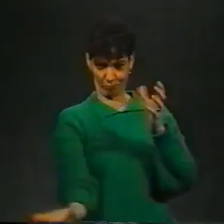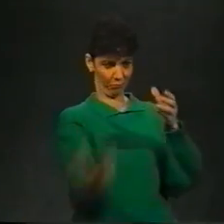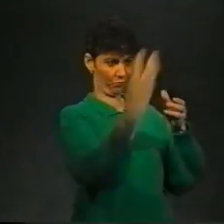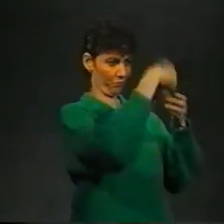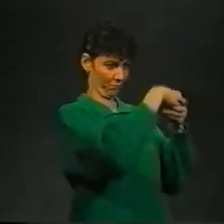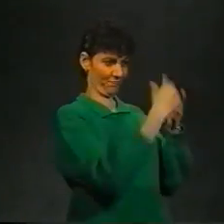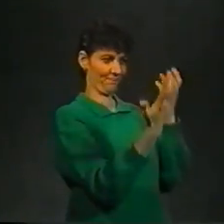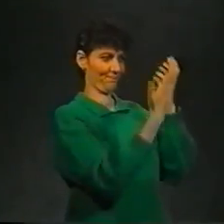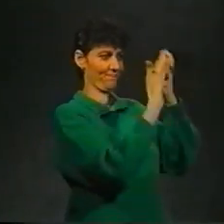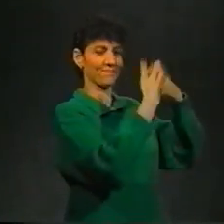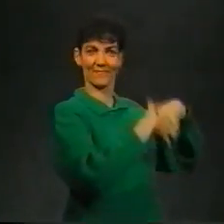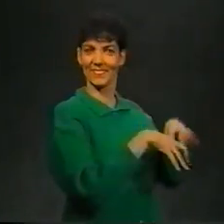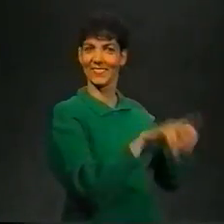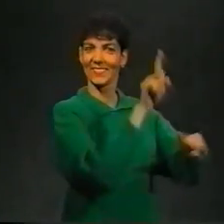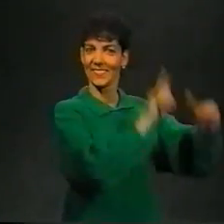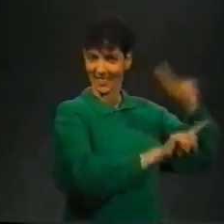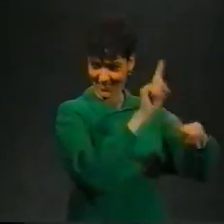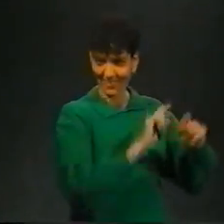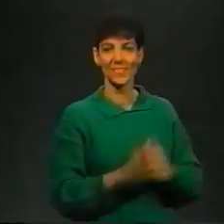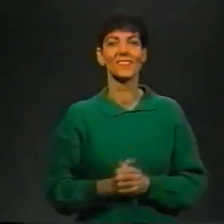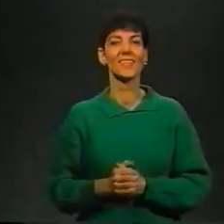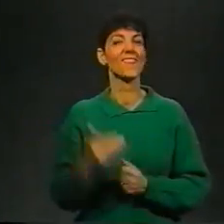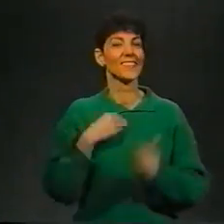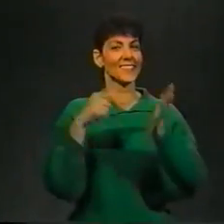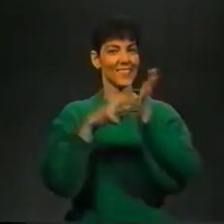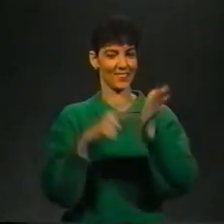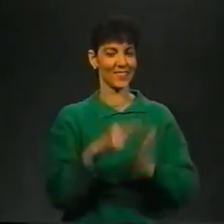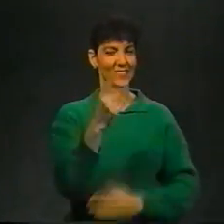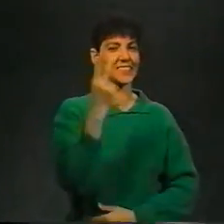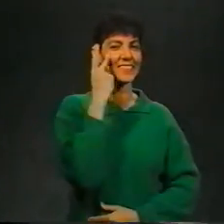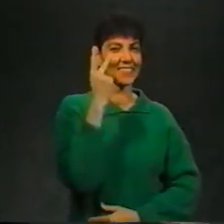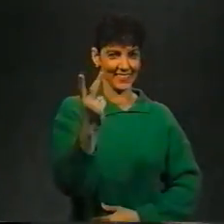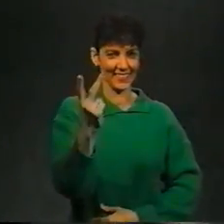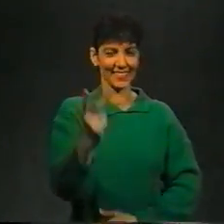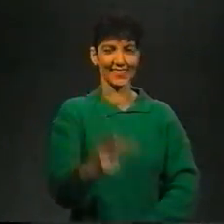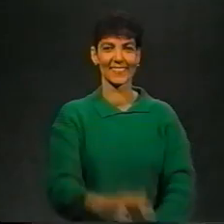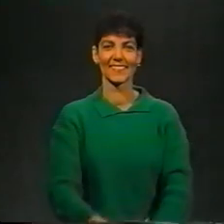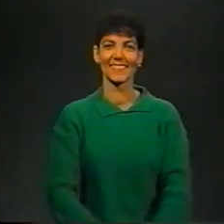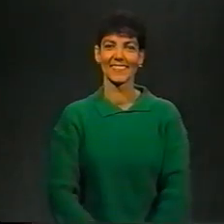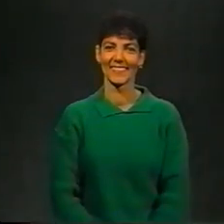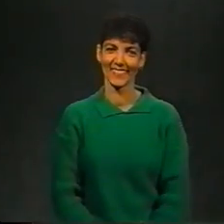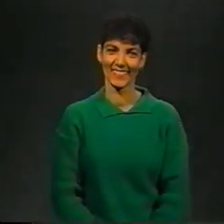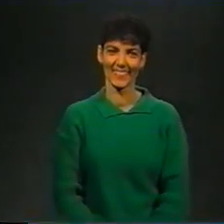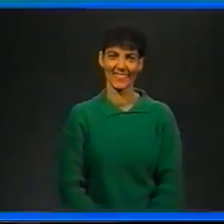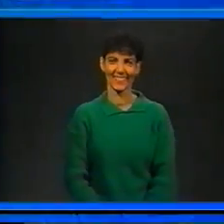cents and 75 cents are the most commonly incorporated ones. Please watch the next example.